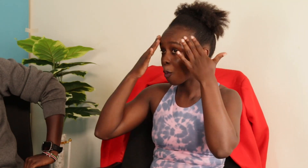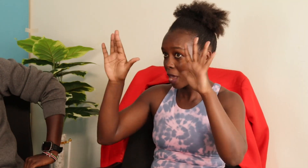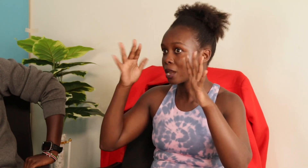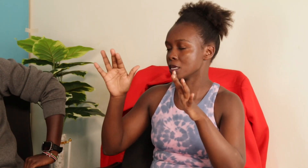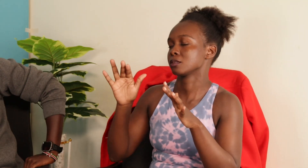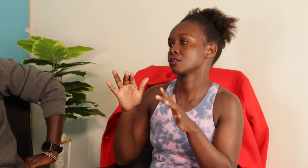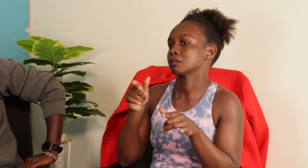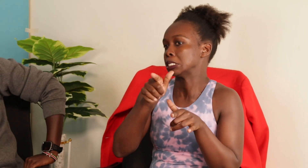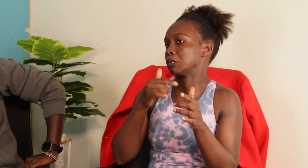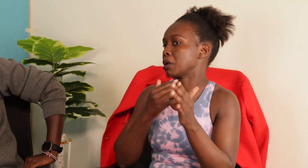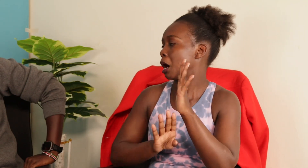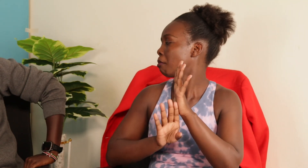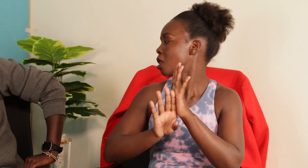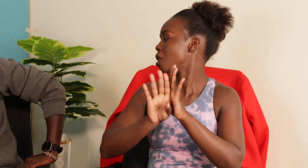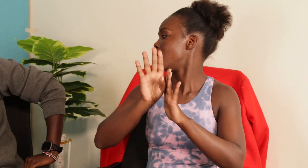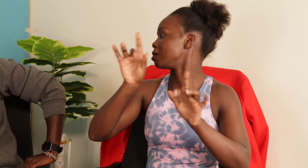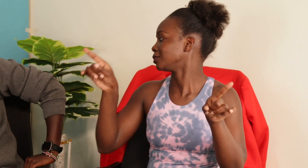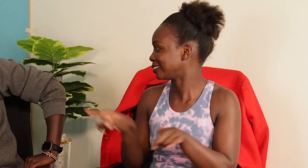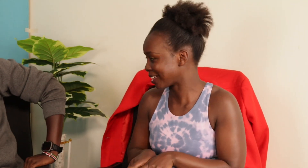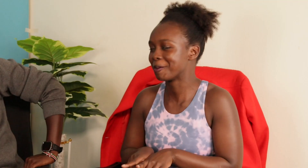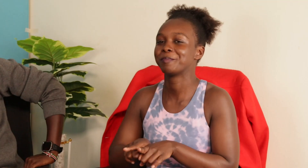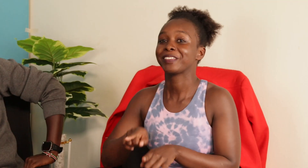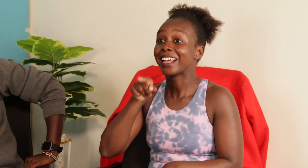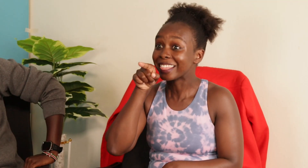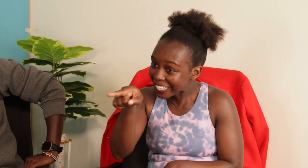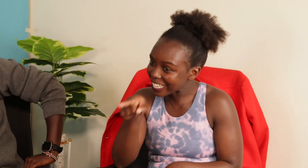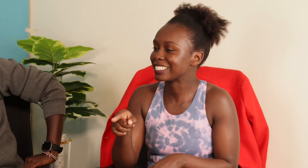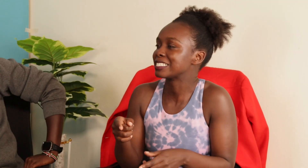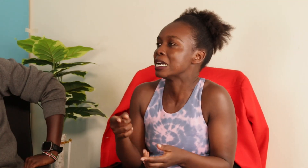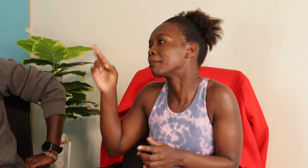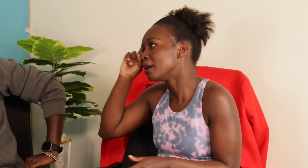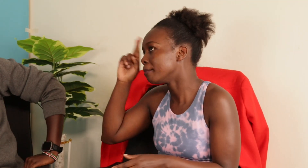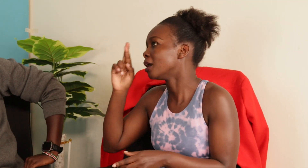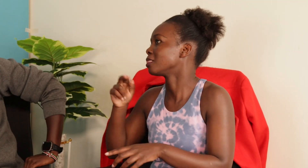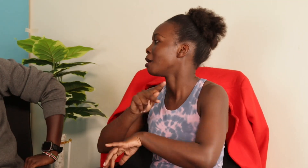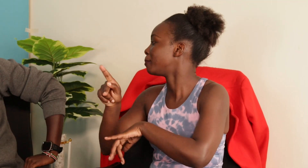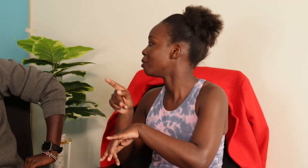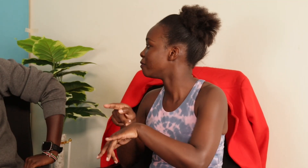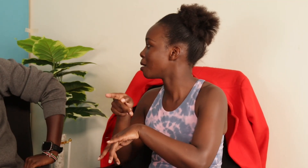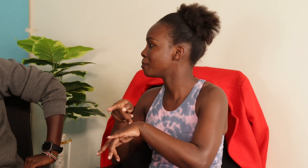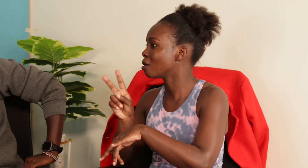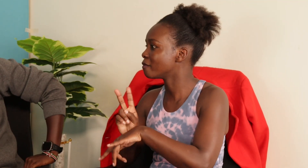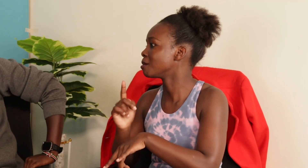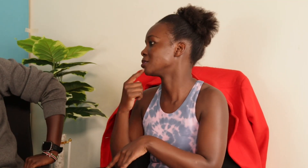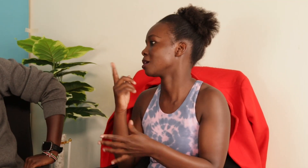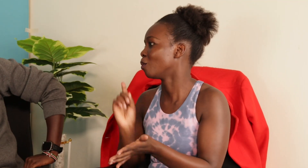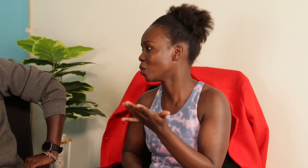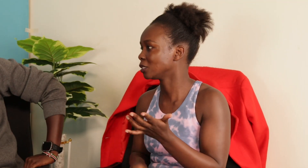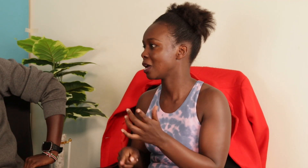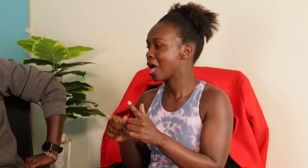it means. So we need to create awareness within these places to make sure that they know. Remember, there is